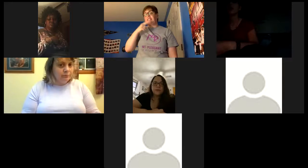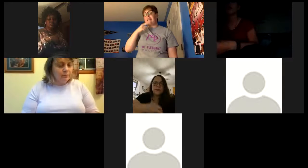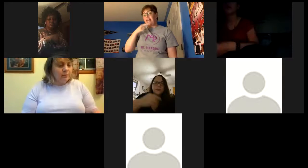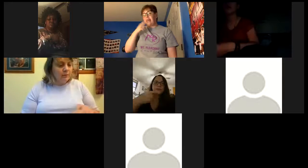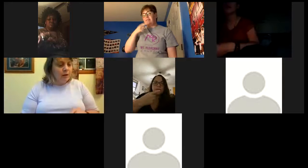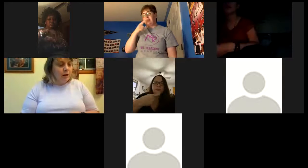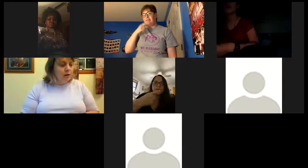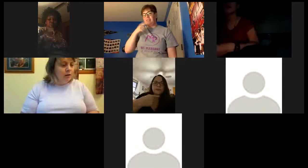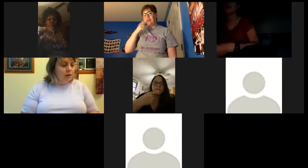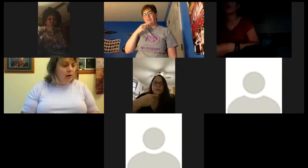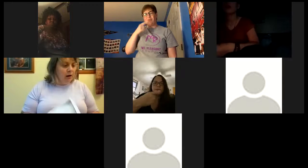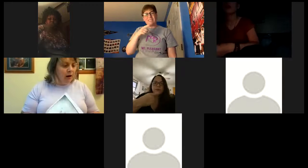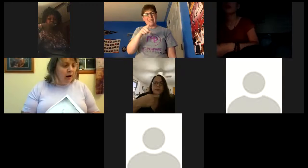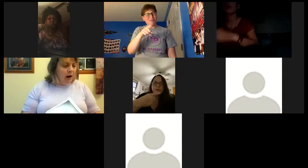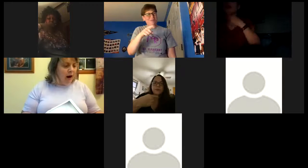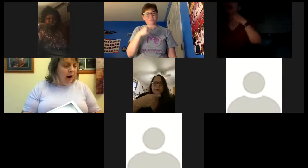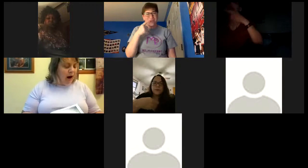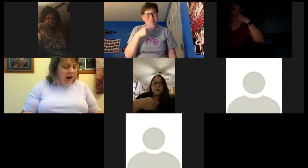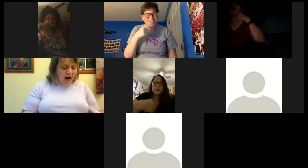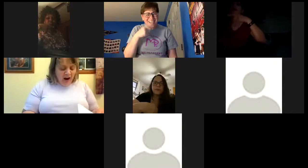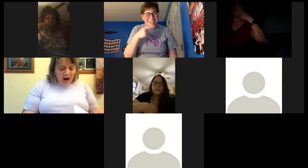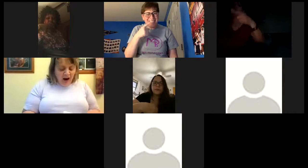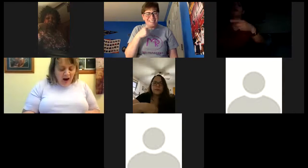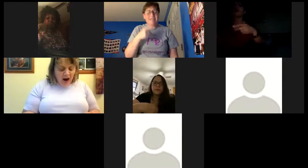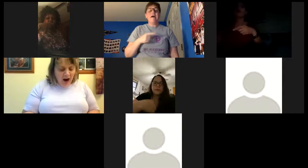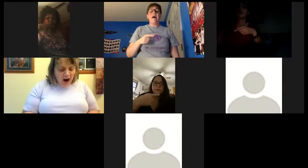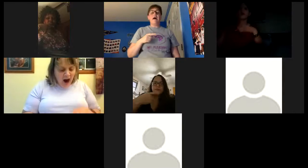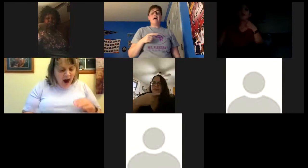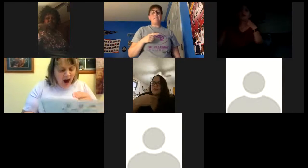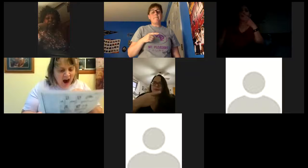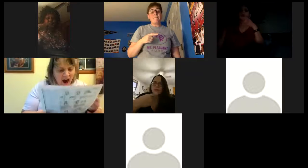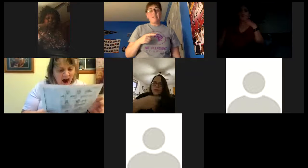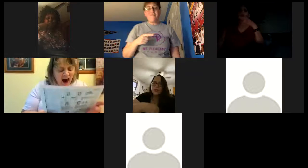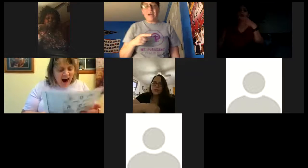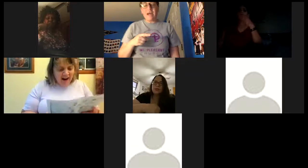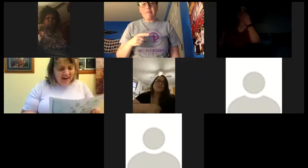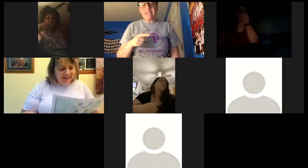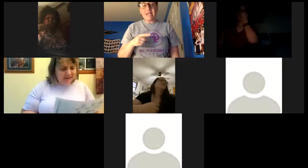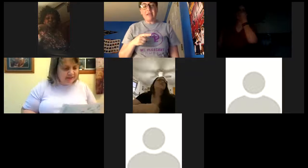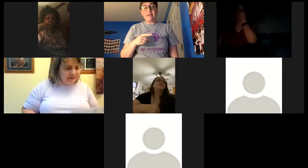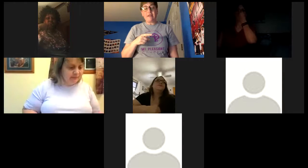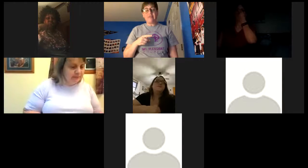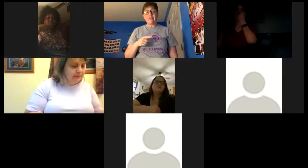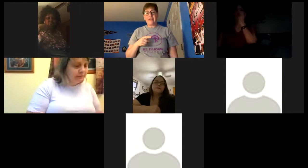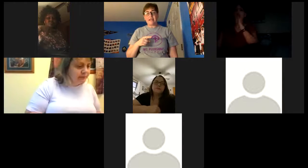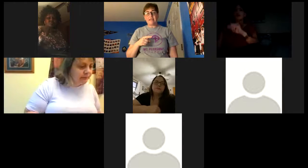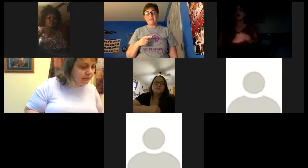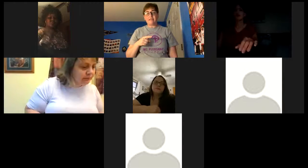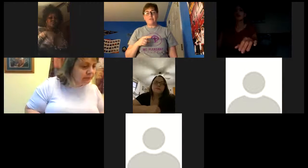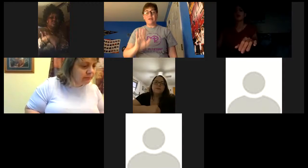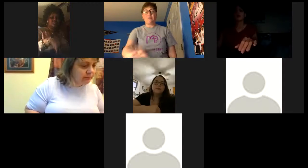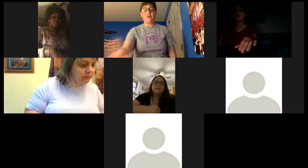for say, like if I were to say, what did you say? But if I'm saying